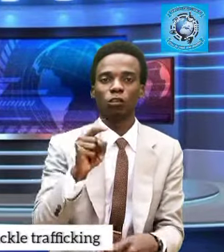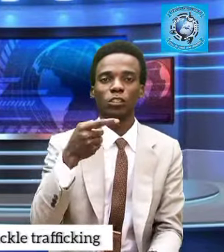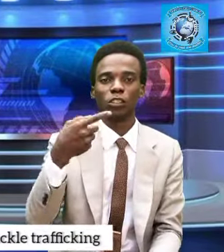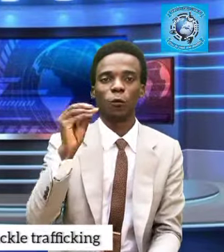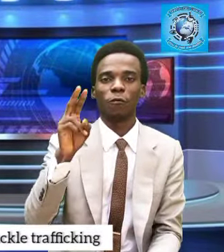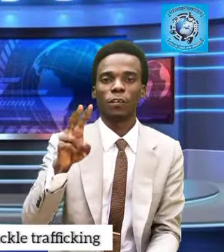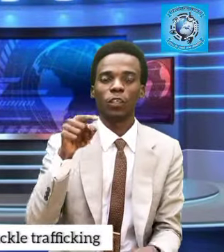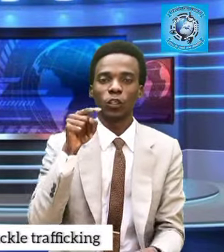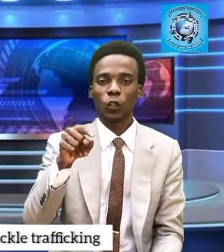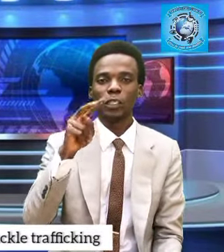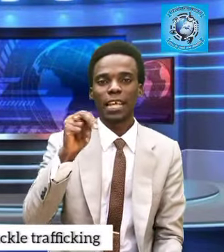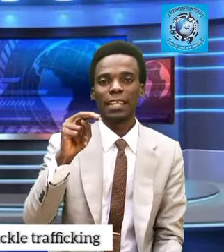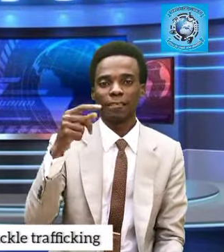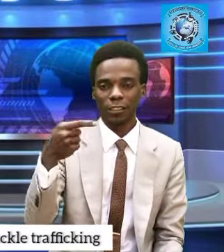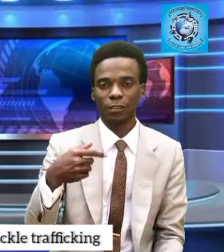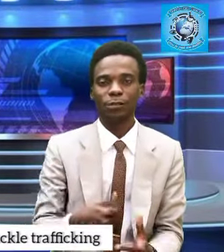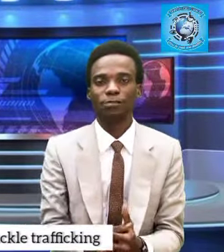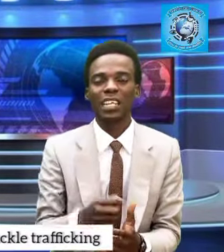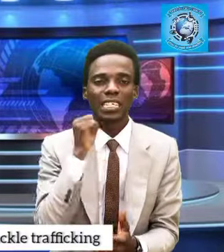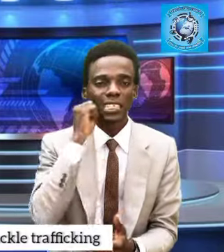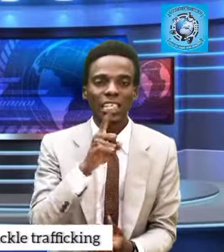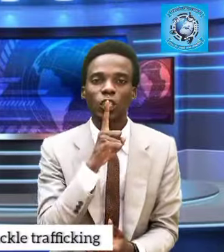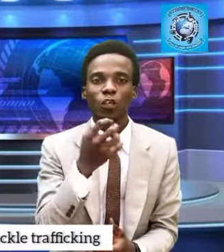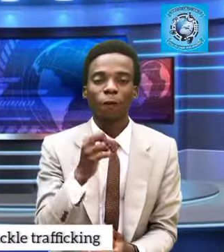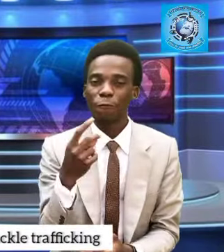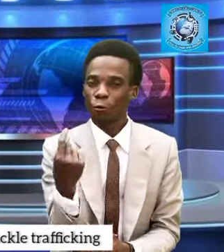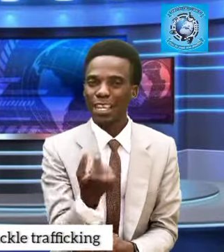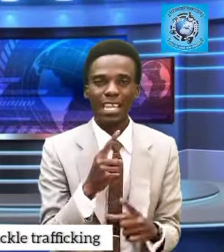info@naptip.gov.ng. She assured of quick responses.